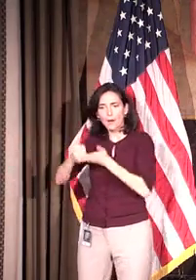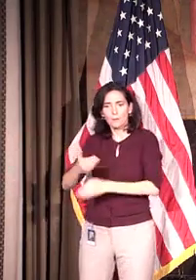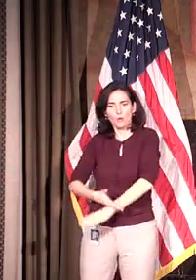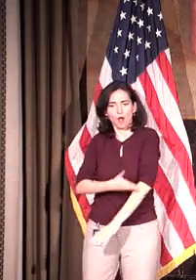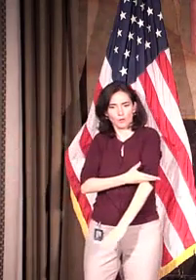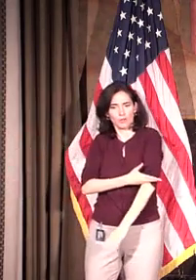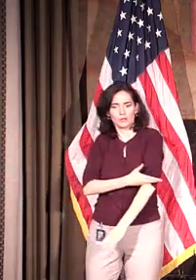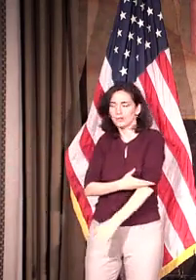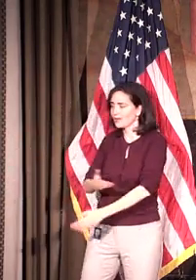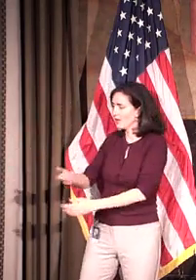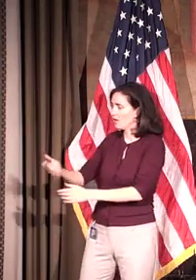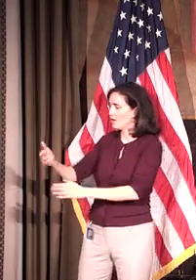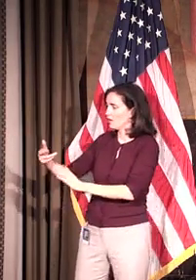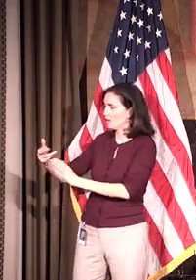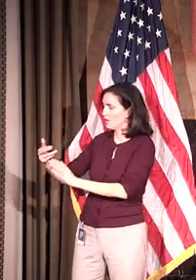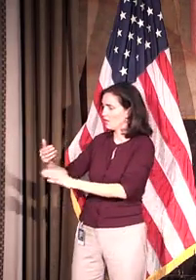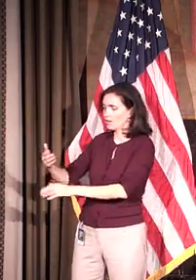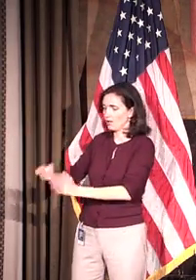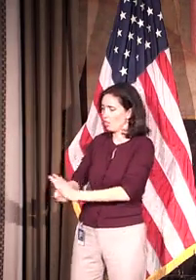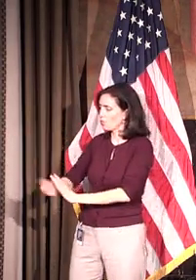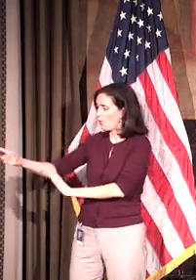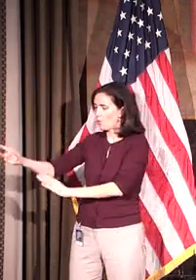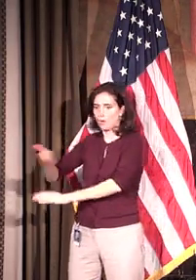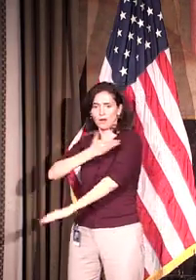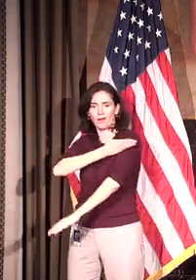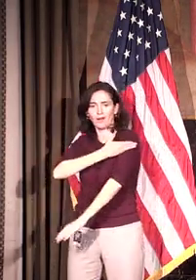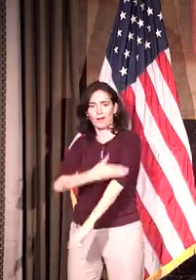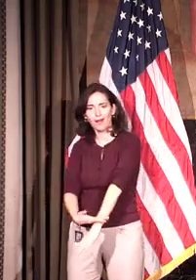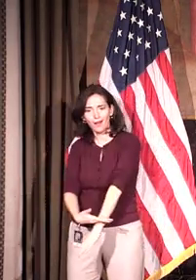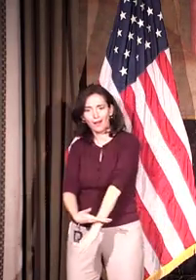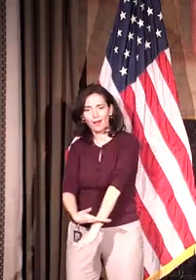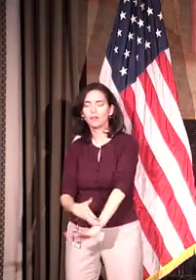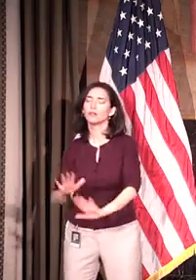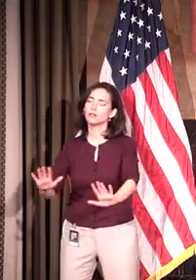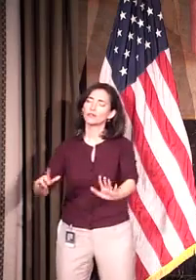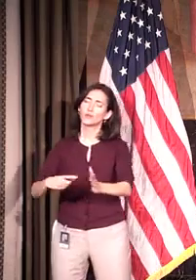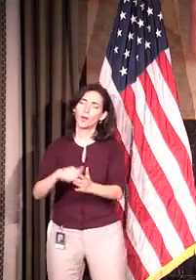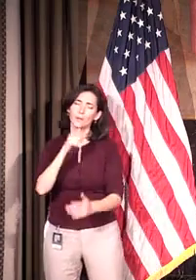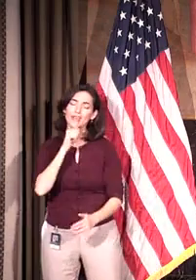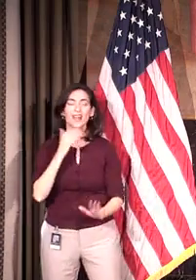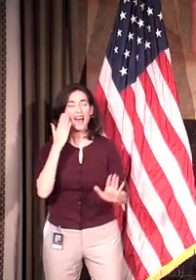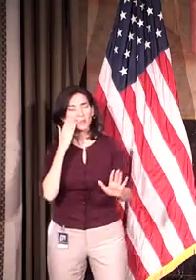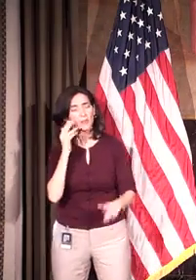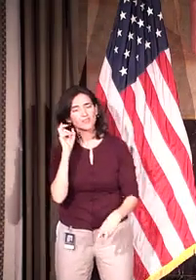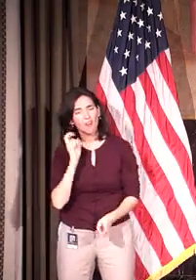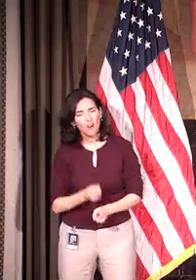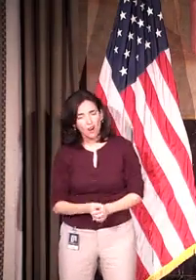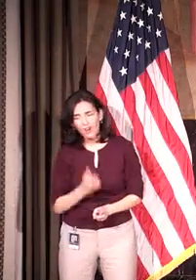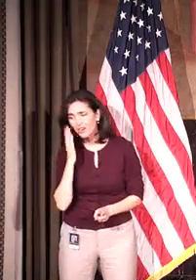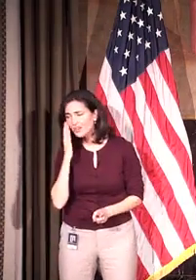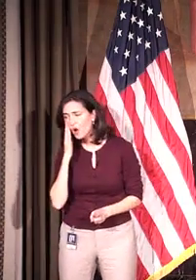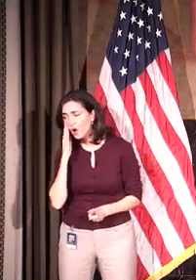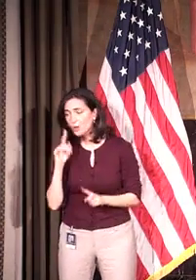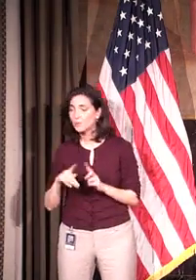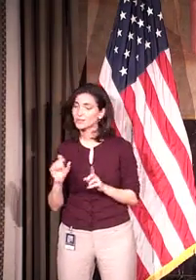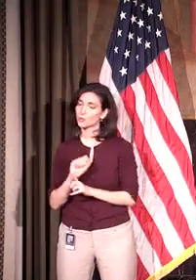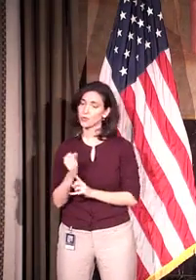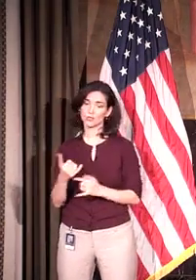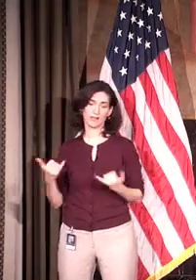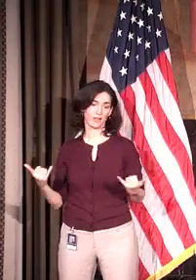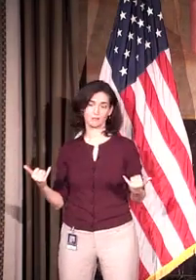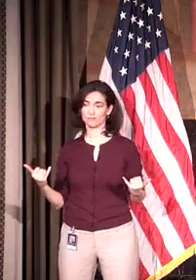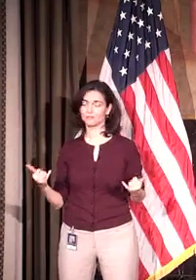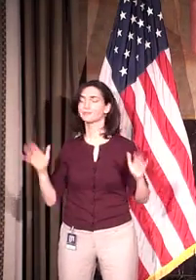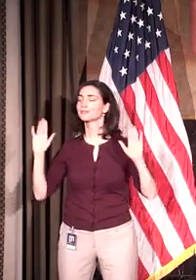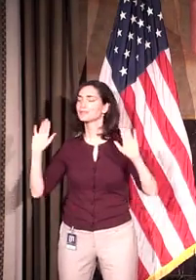progress. But that requires patience, and and I get it, it's hard, but that's just where we are. Look, I want to